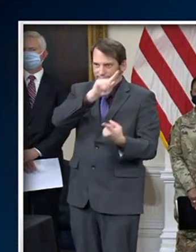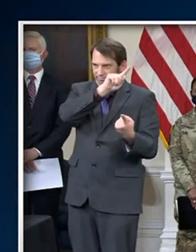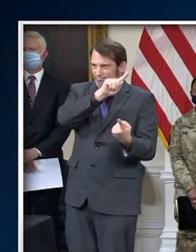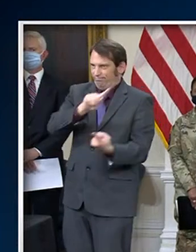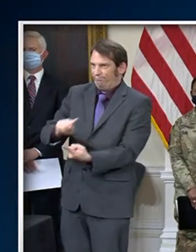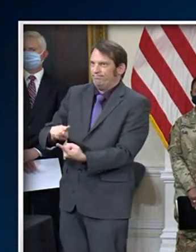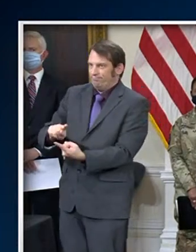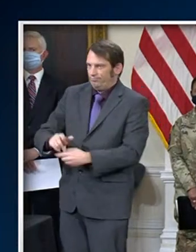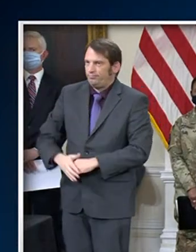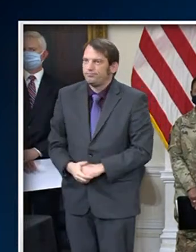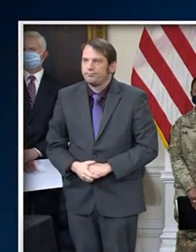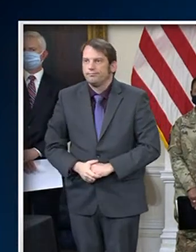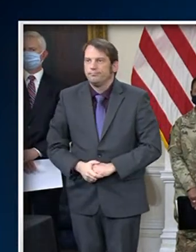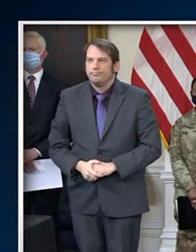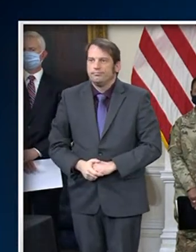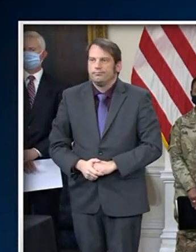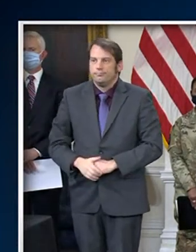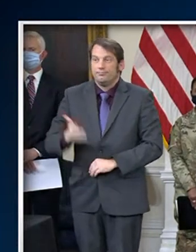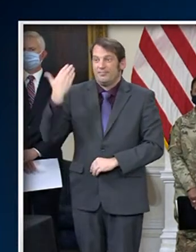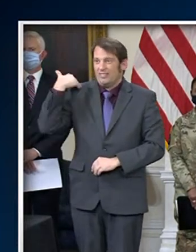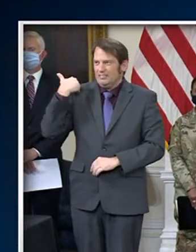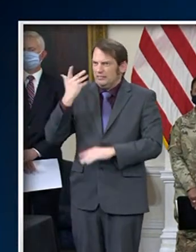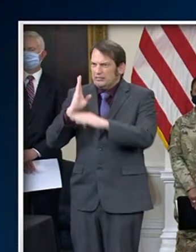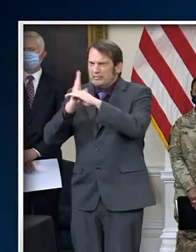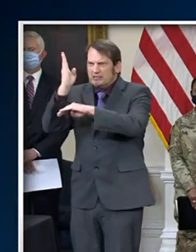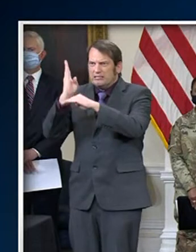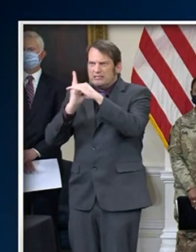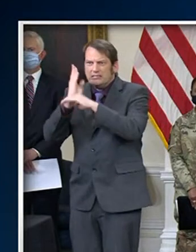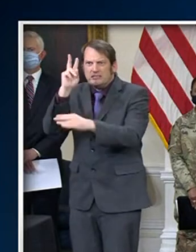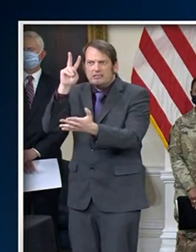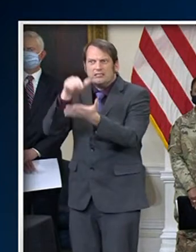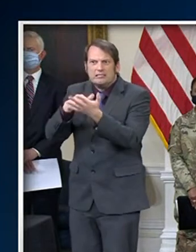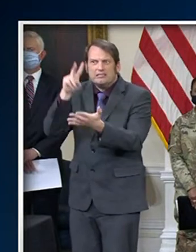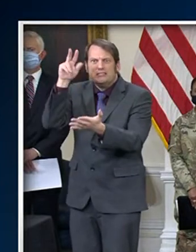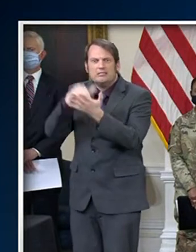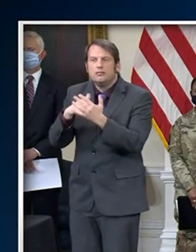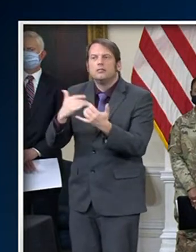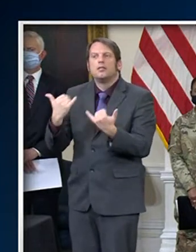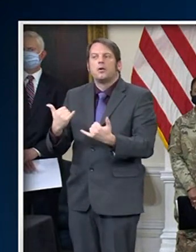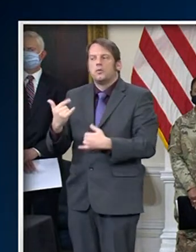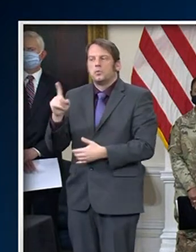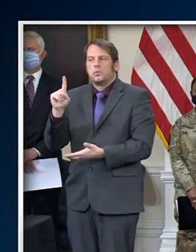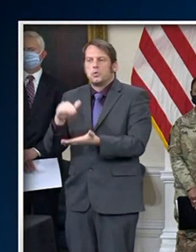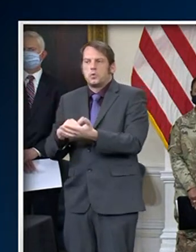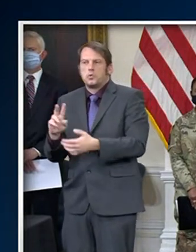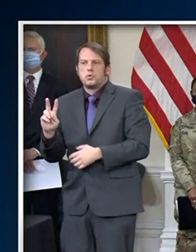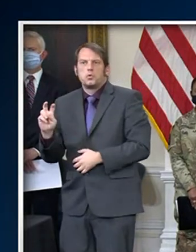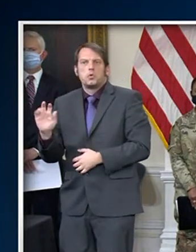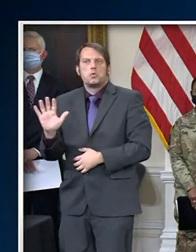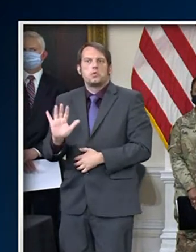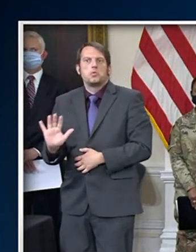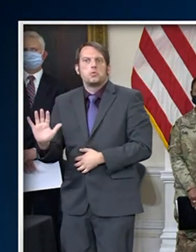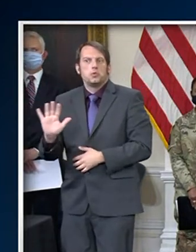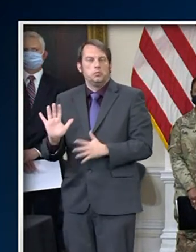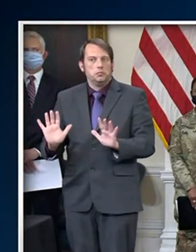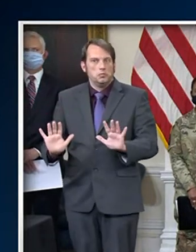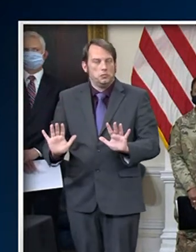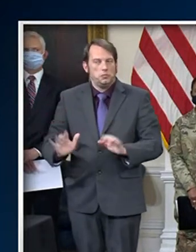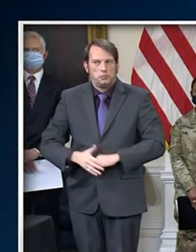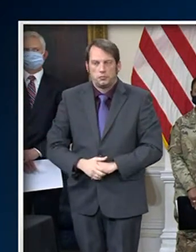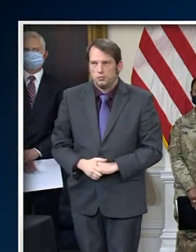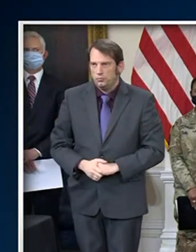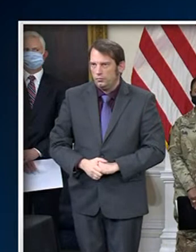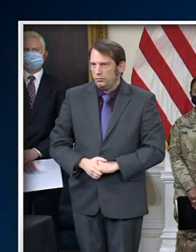to 1,272, the lowest number of COVID hospitalizations since November 22nd.